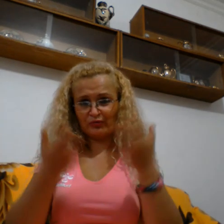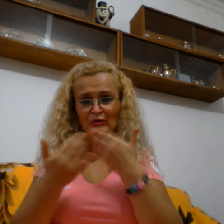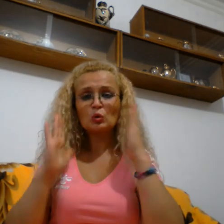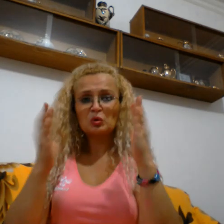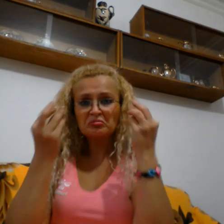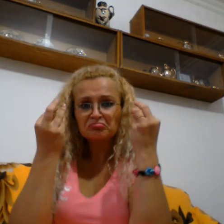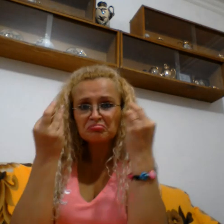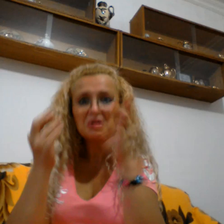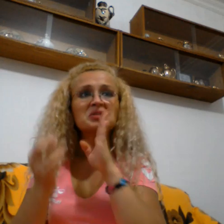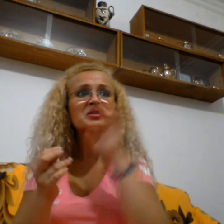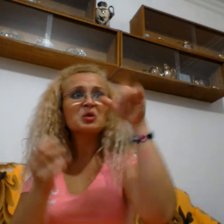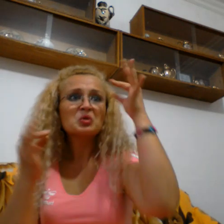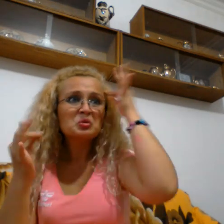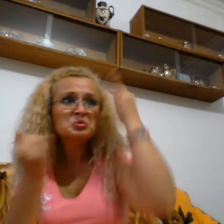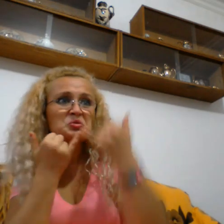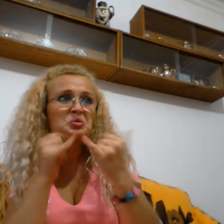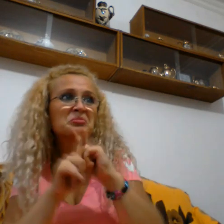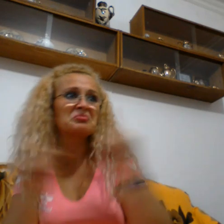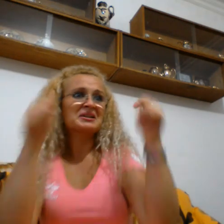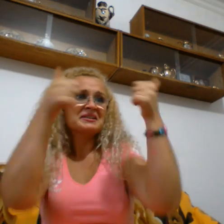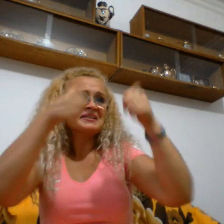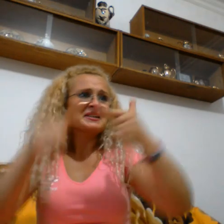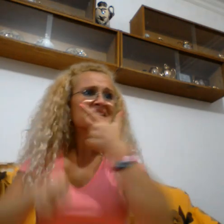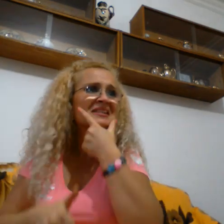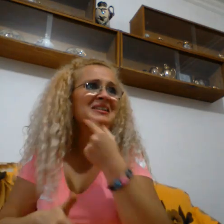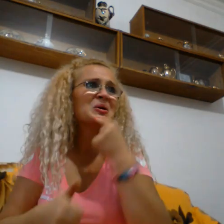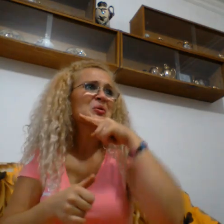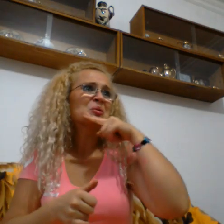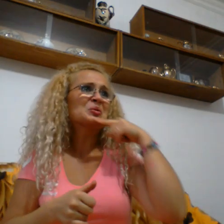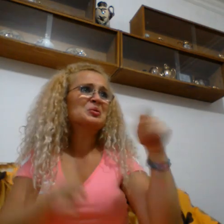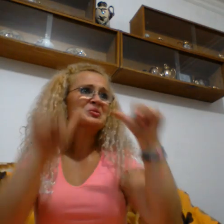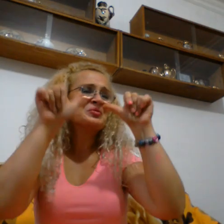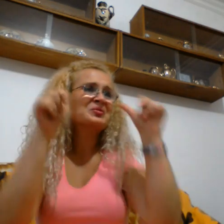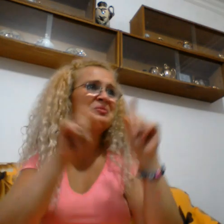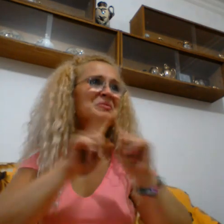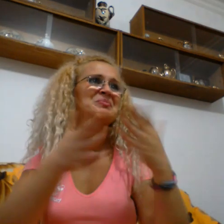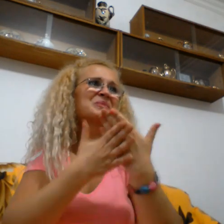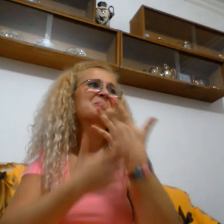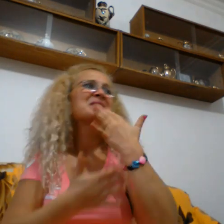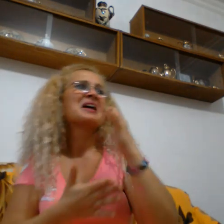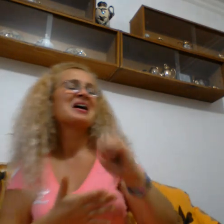Thank you very much, dear crew members, dear colleagues. This way, please.